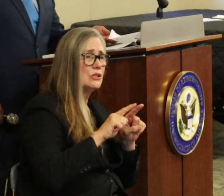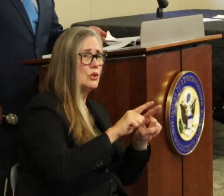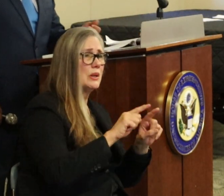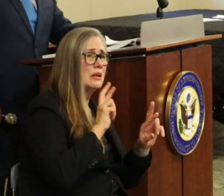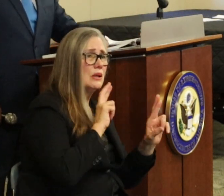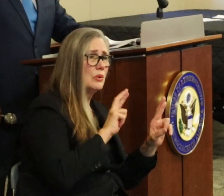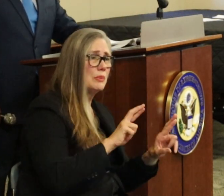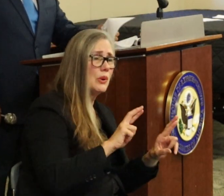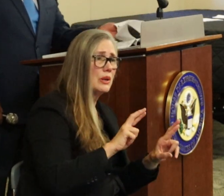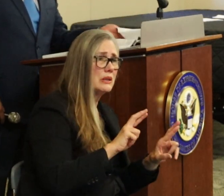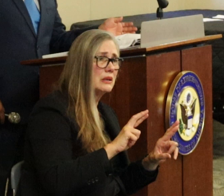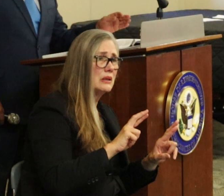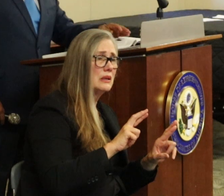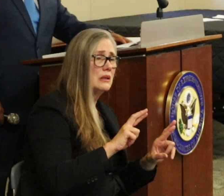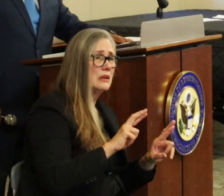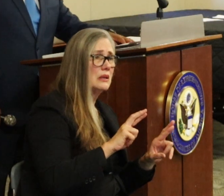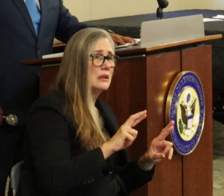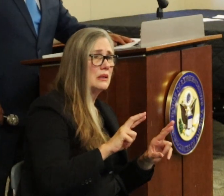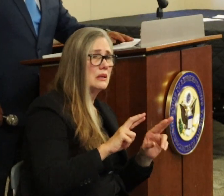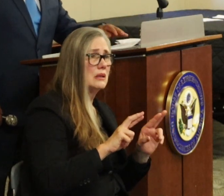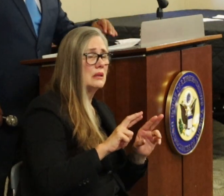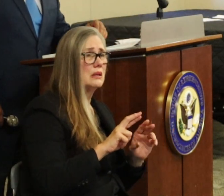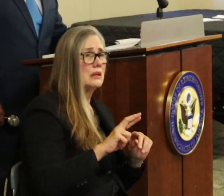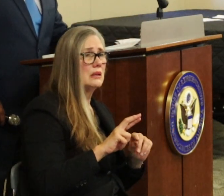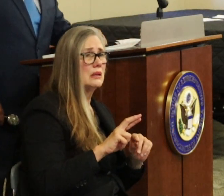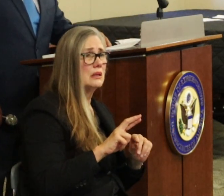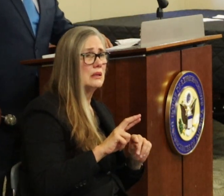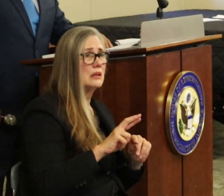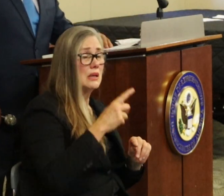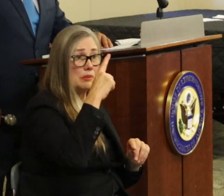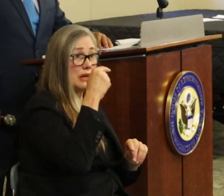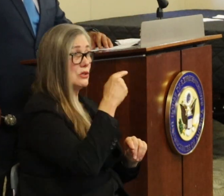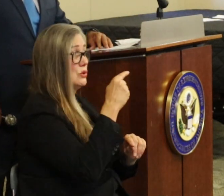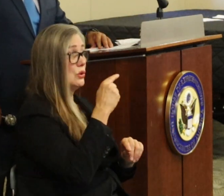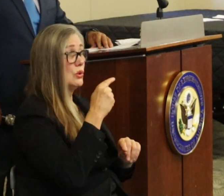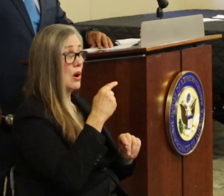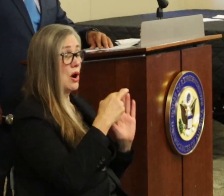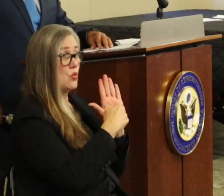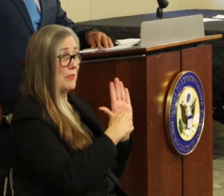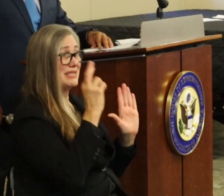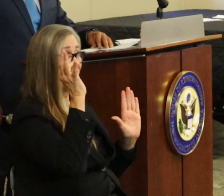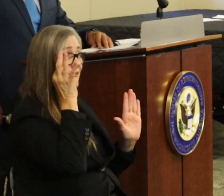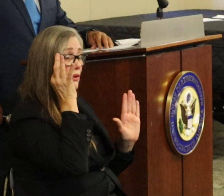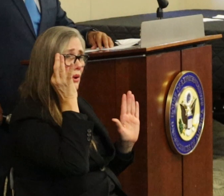and what, from your perspective, being our federal representative,